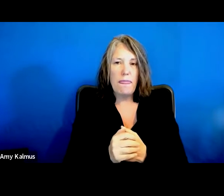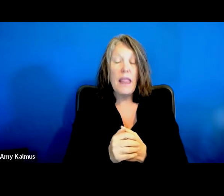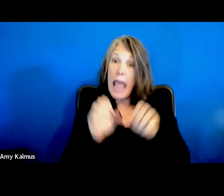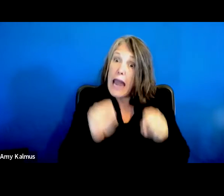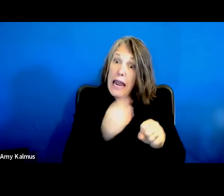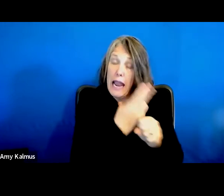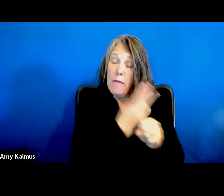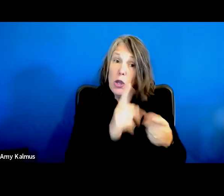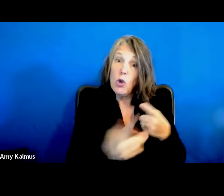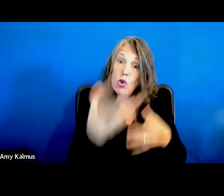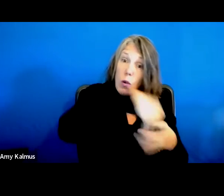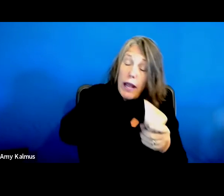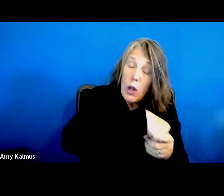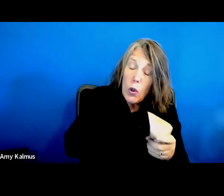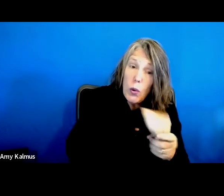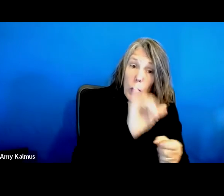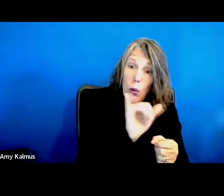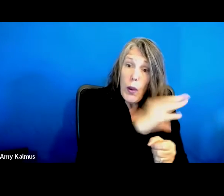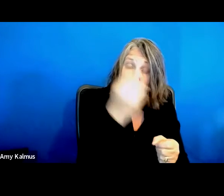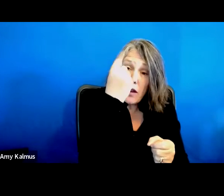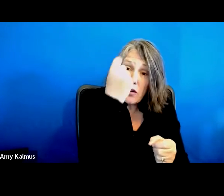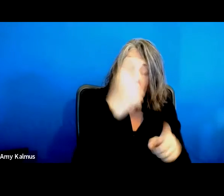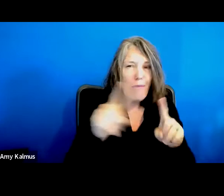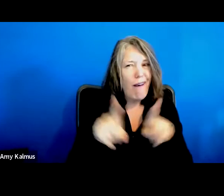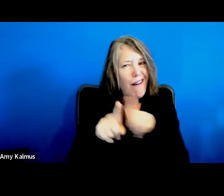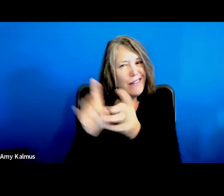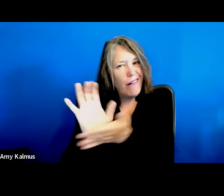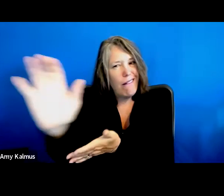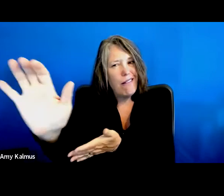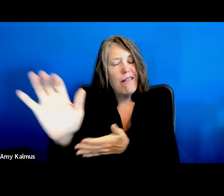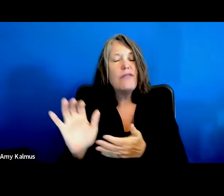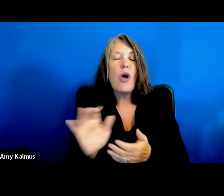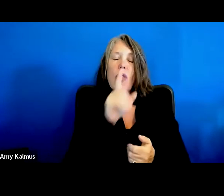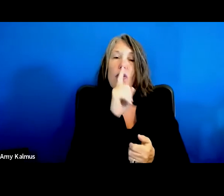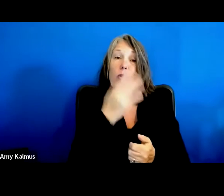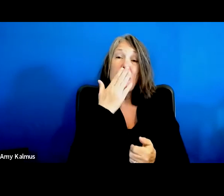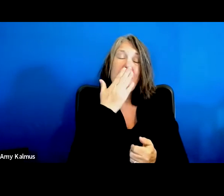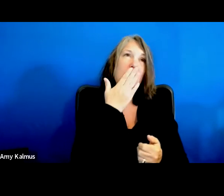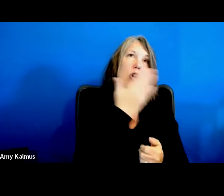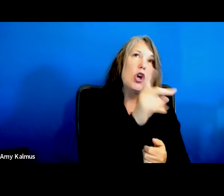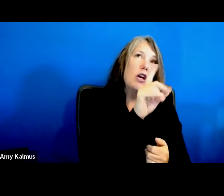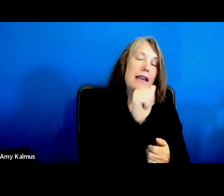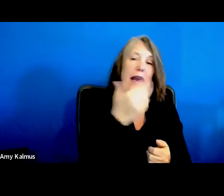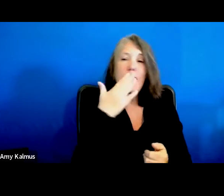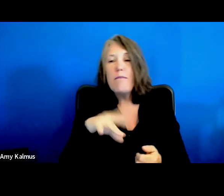used to include and understand. So really, there's this idea of good data, bad data, no data.